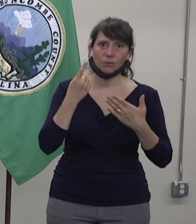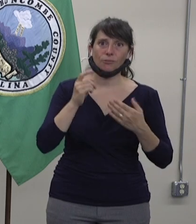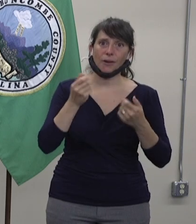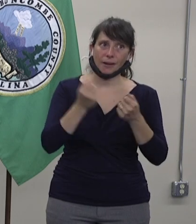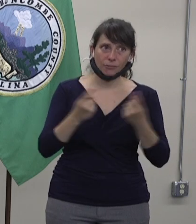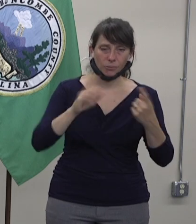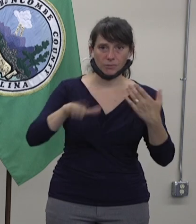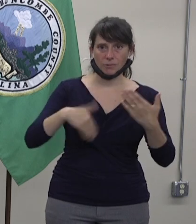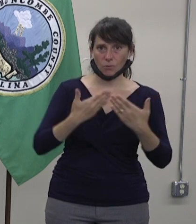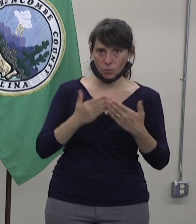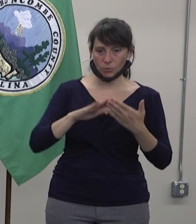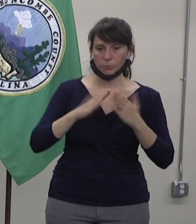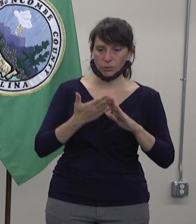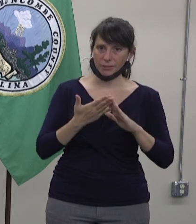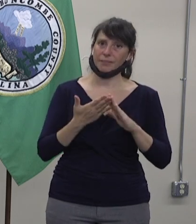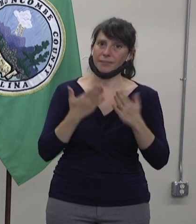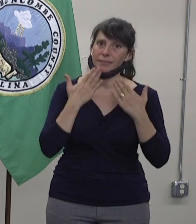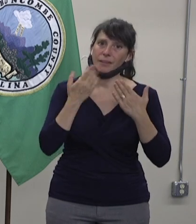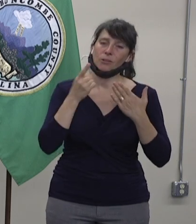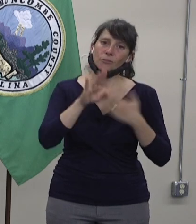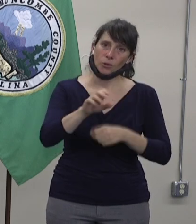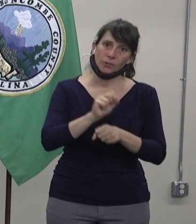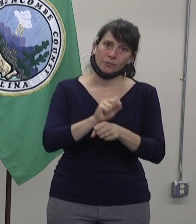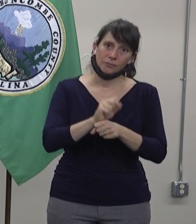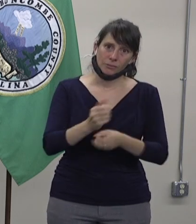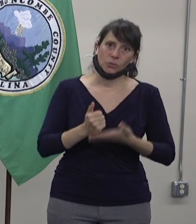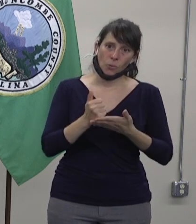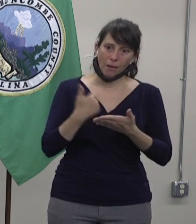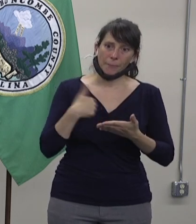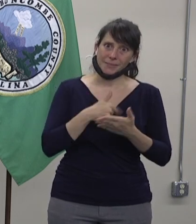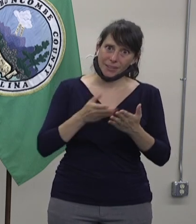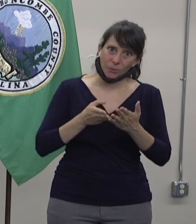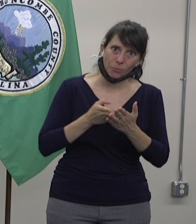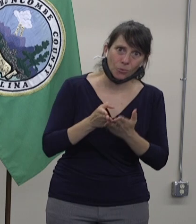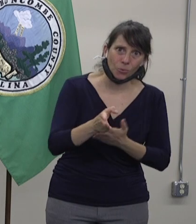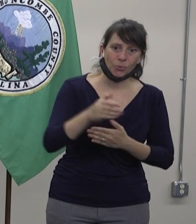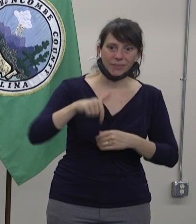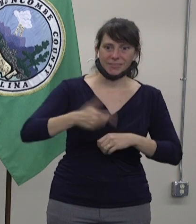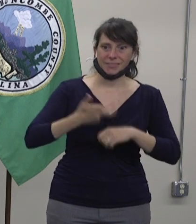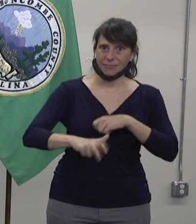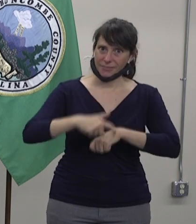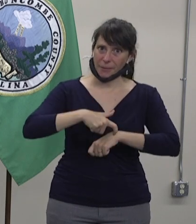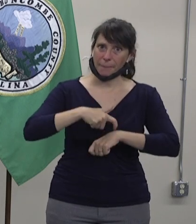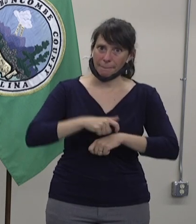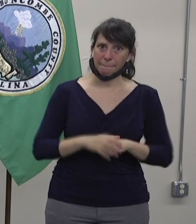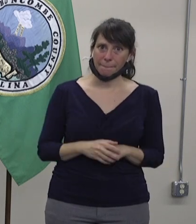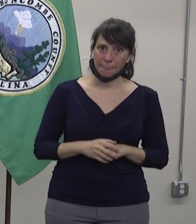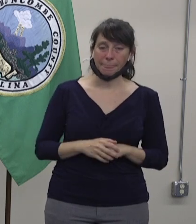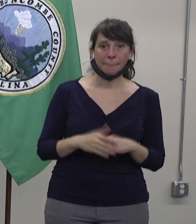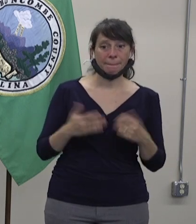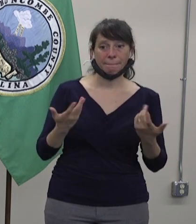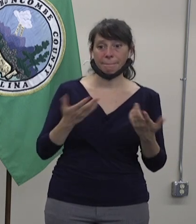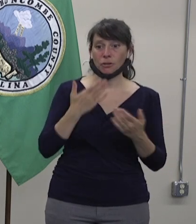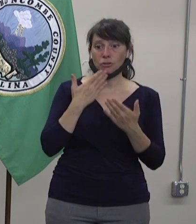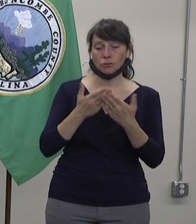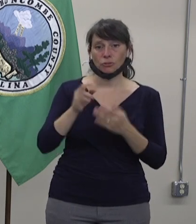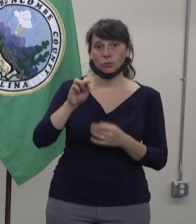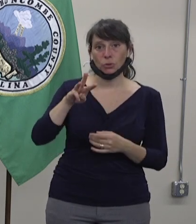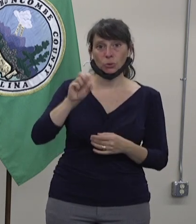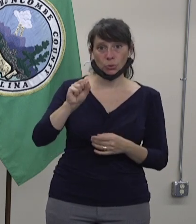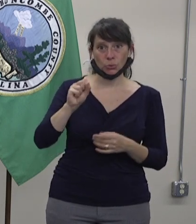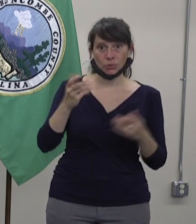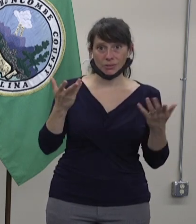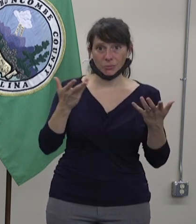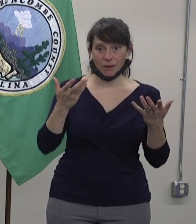this uniquely challenging time. The good news is we know how to defeat this